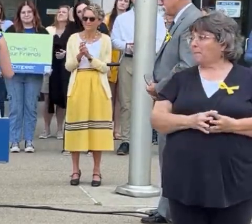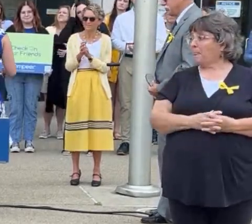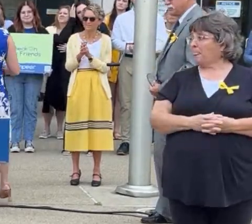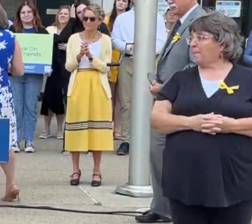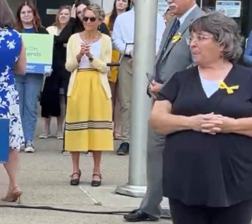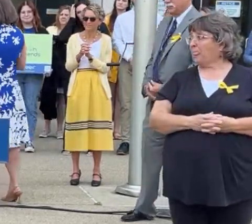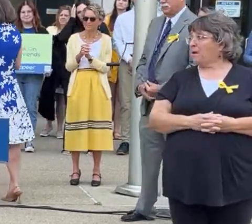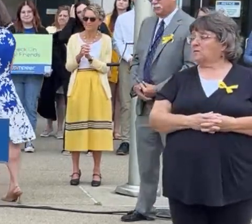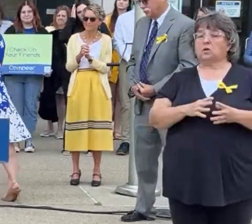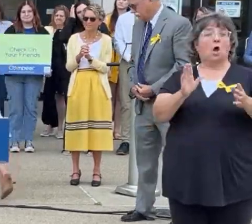Could you play the song again as we kind of